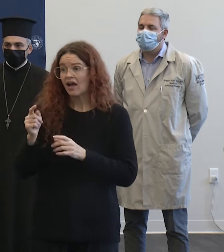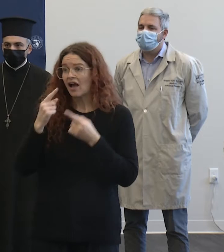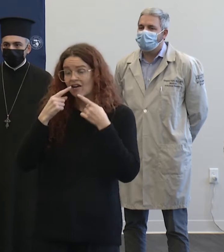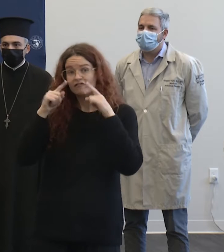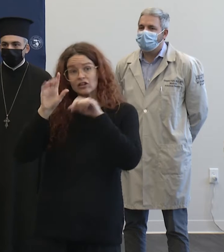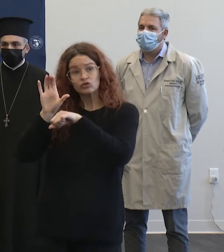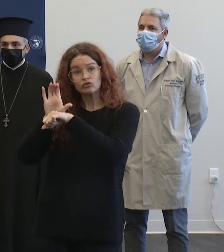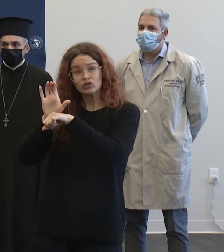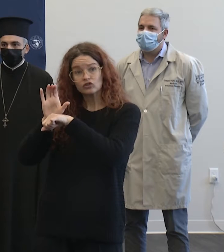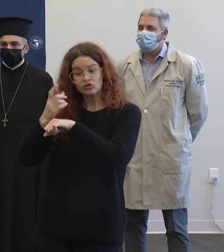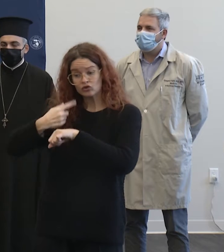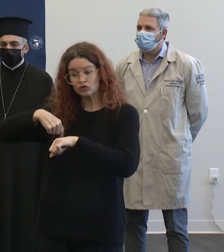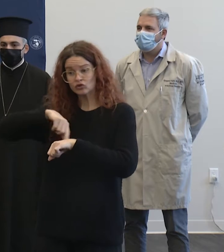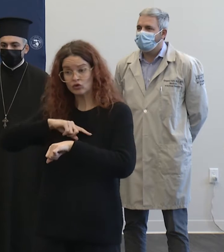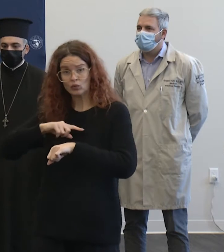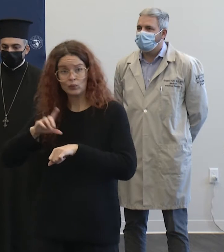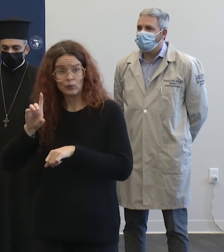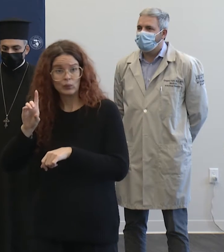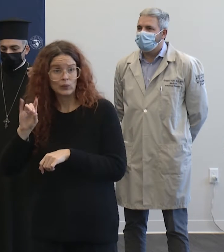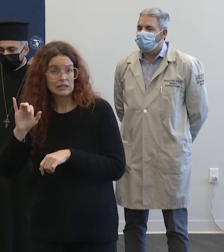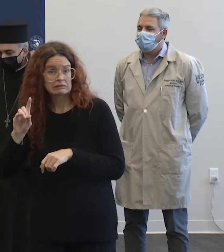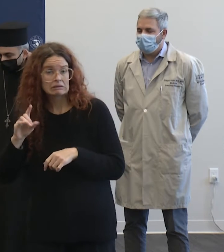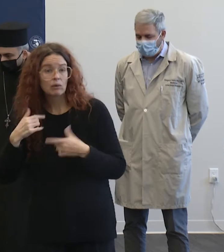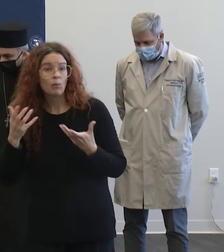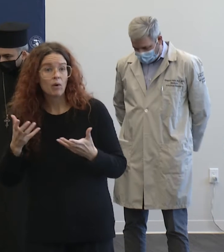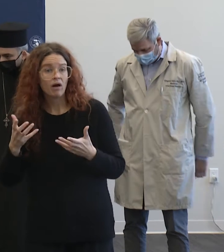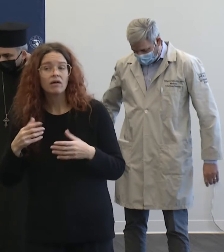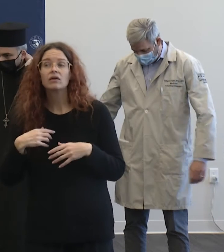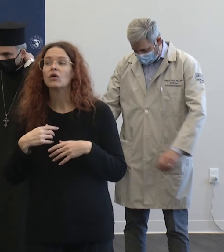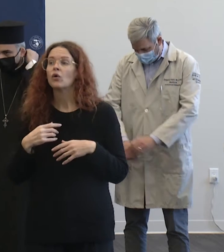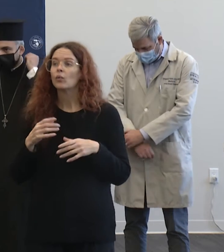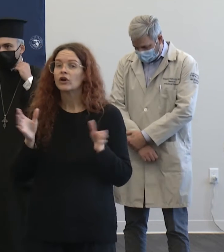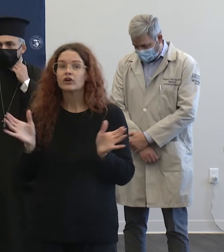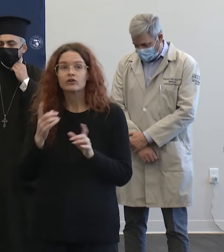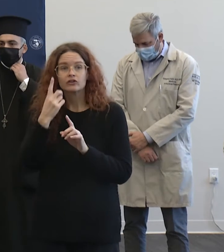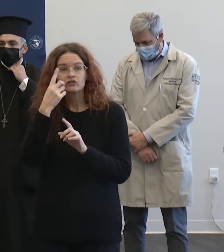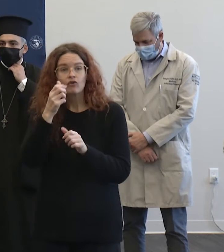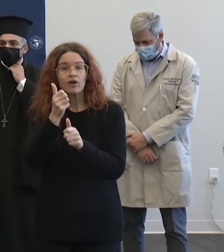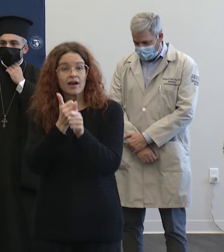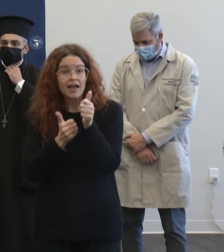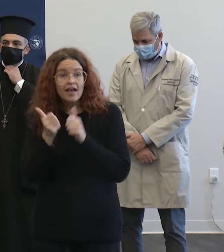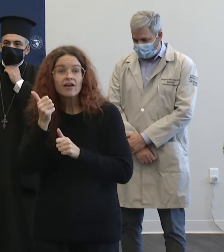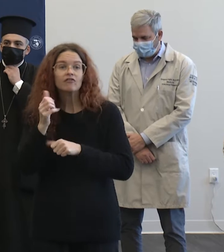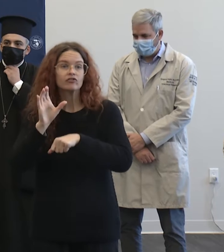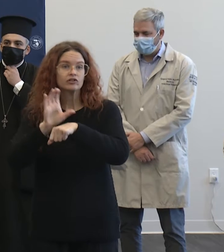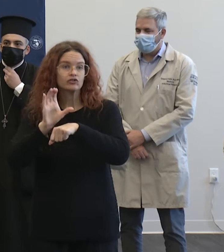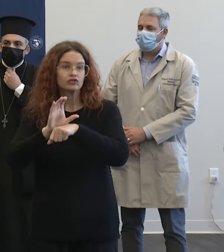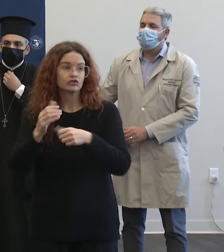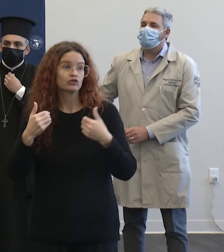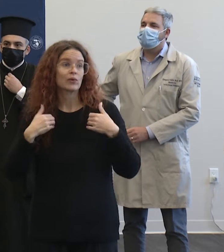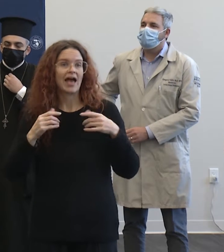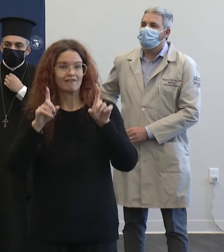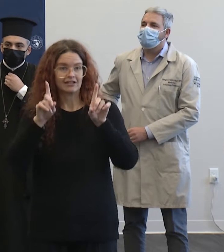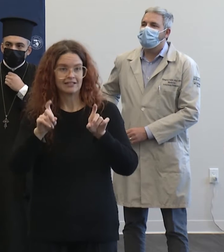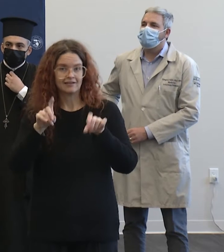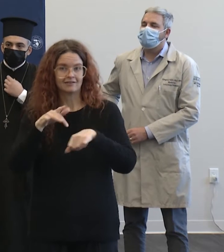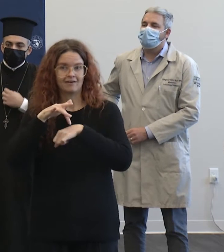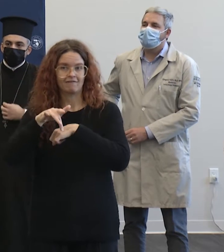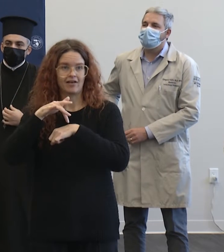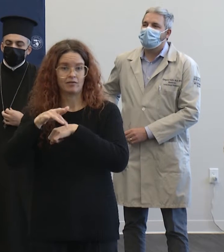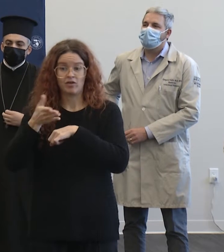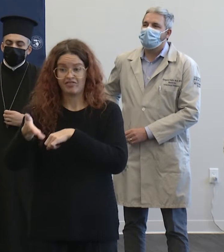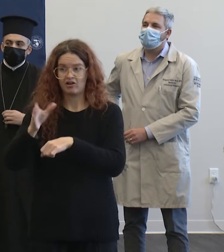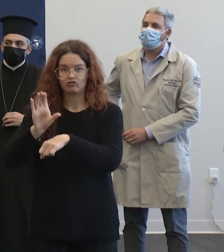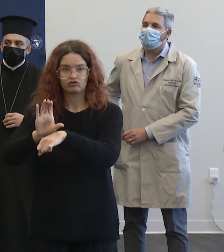Victory Church, and especially in the South Suburbs, we're pushing for every church to have testing at